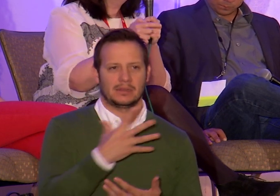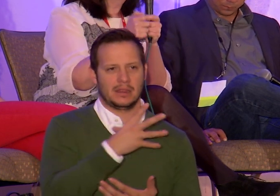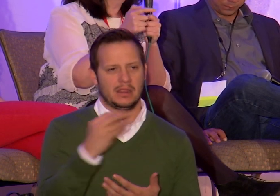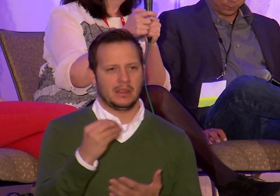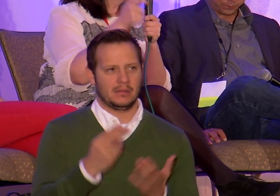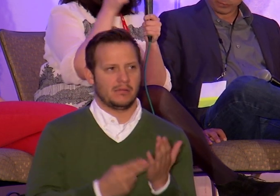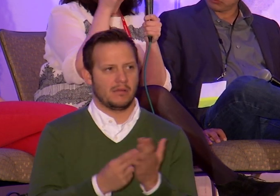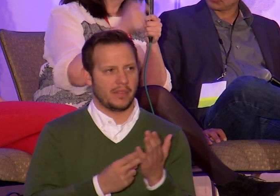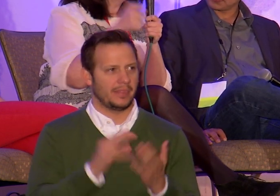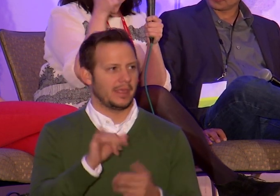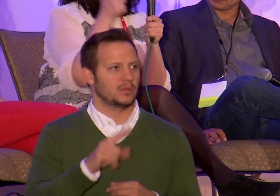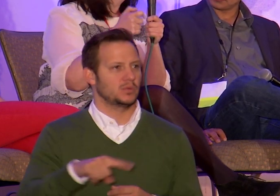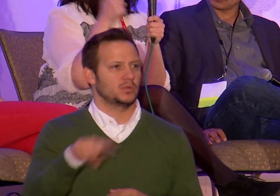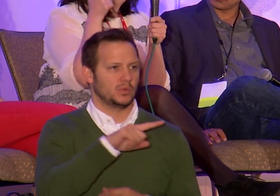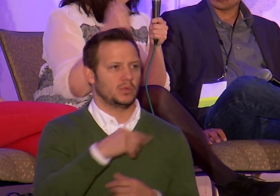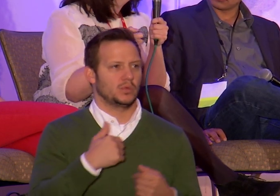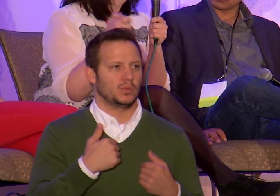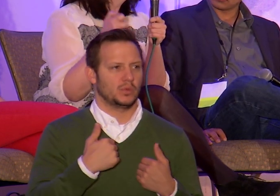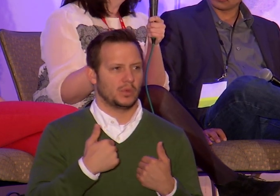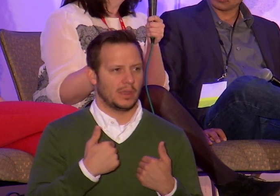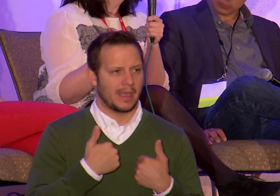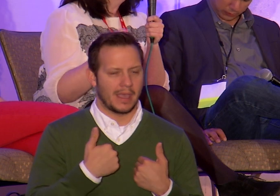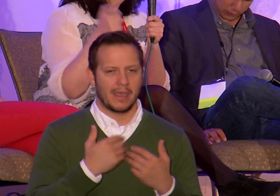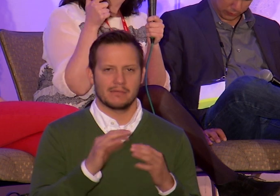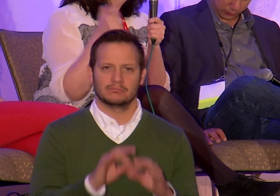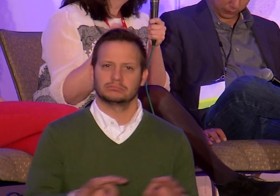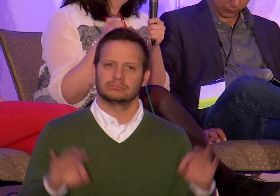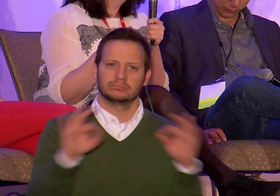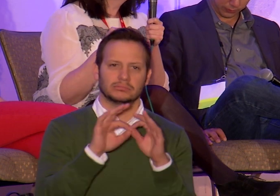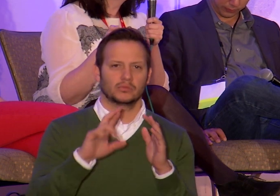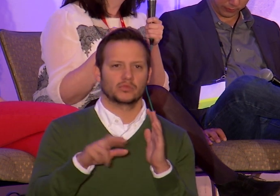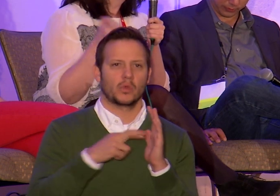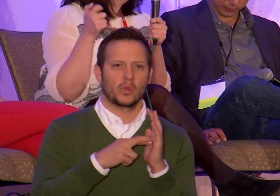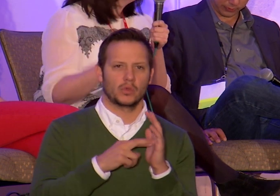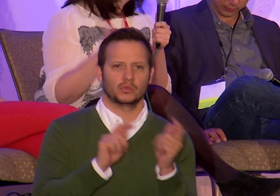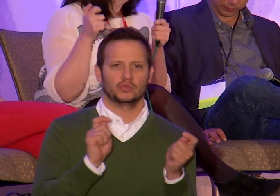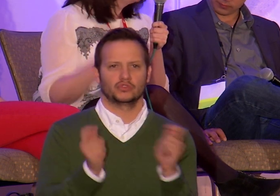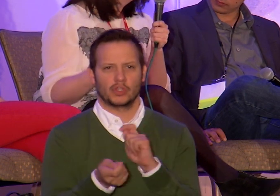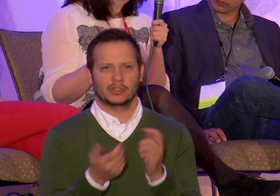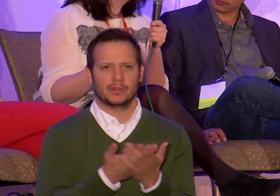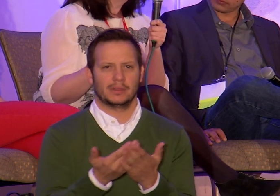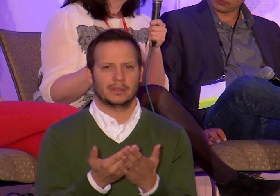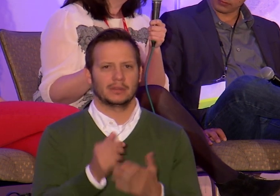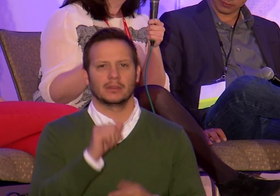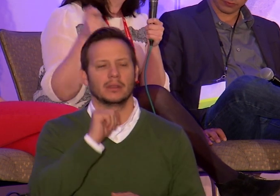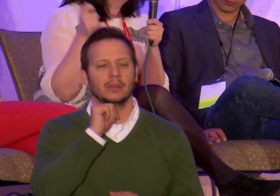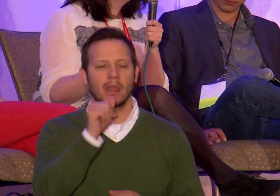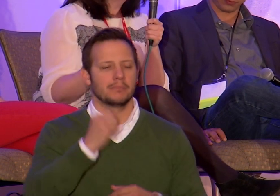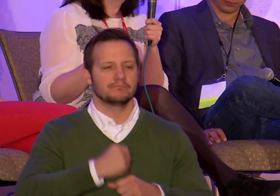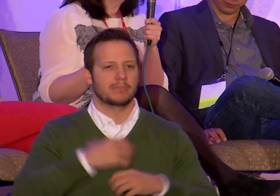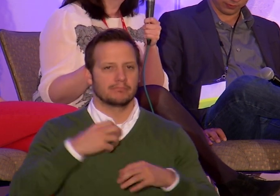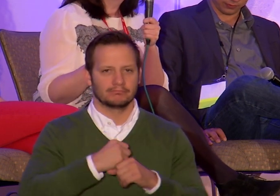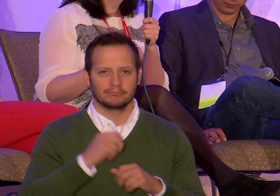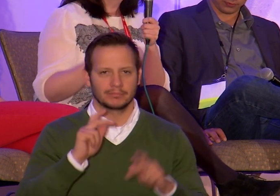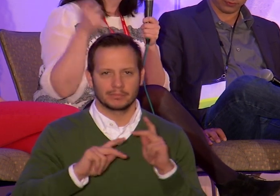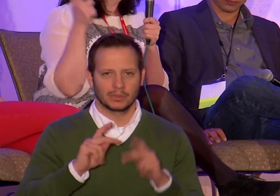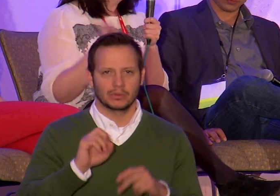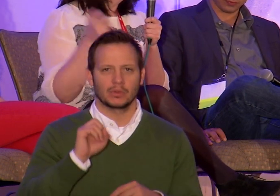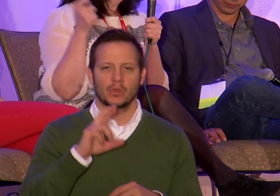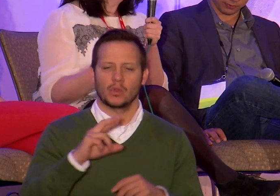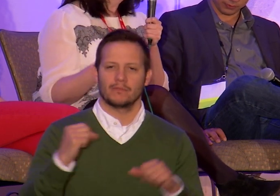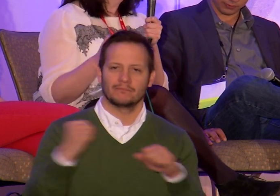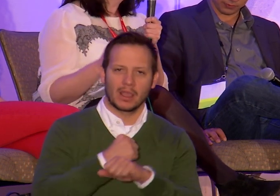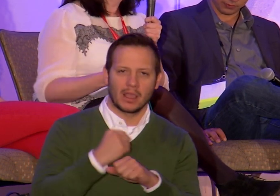that you can have a crucial role in changing things, not by bombing people to oblivion, not